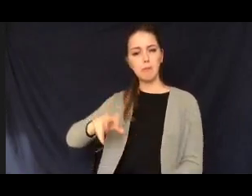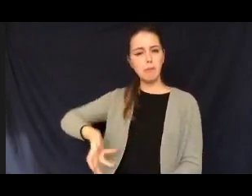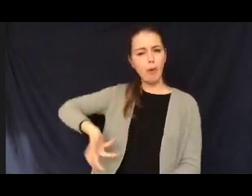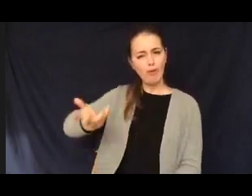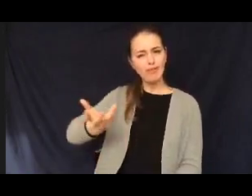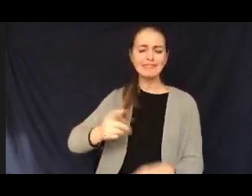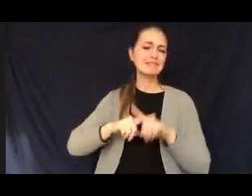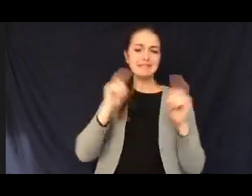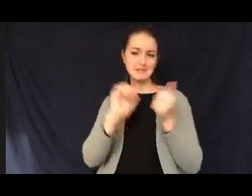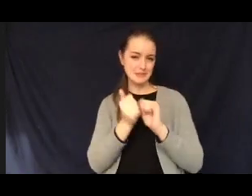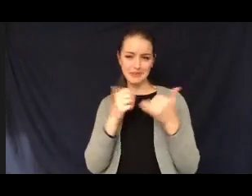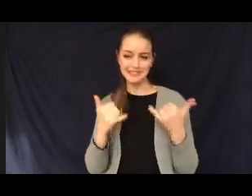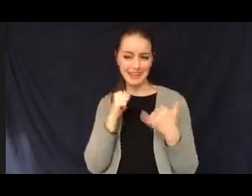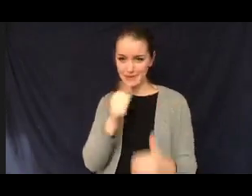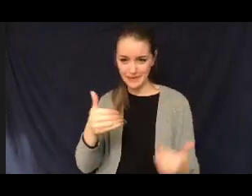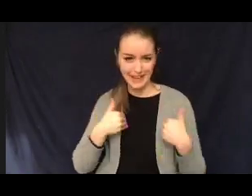Neat.